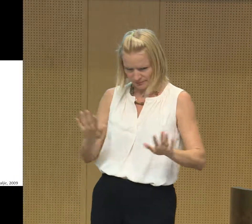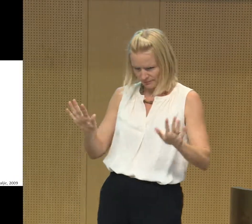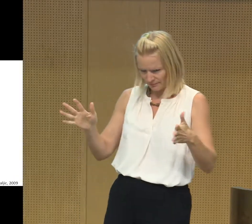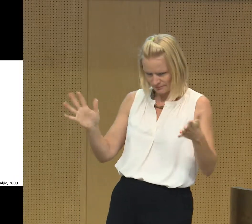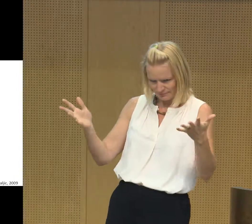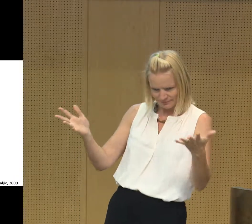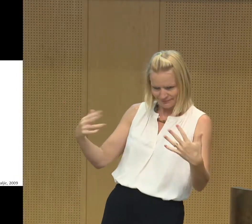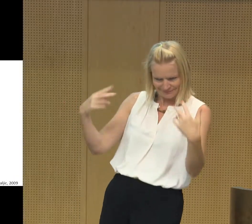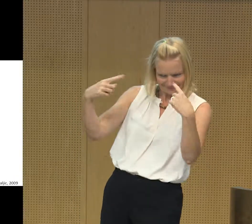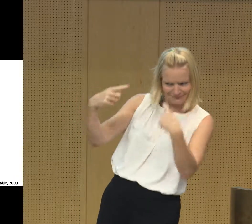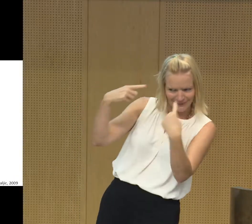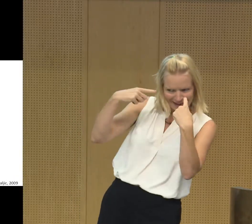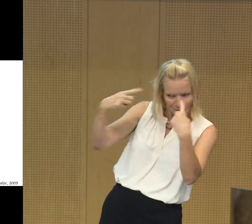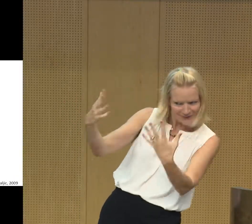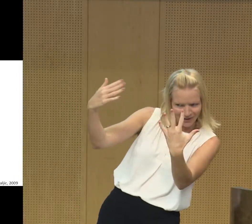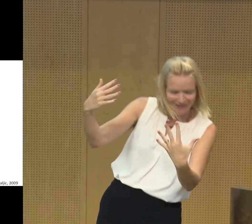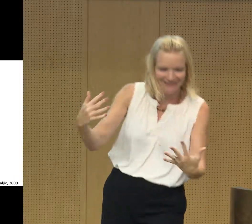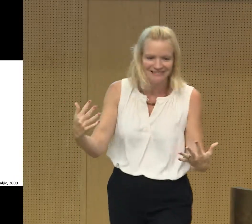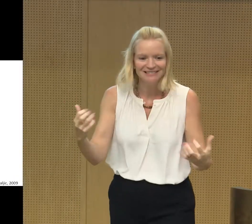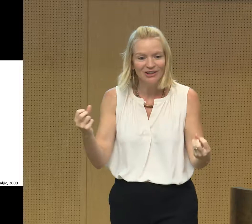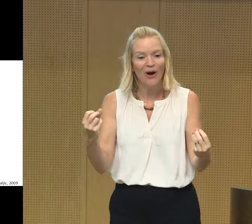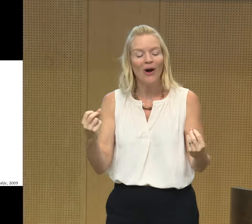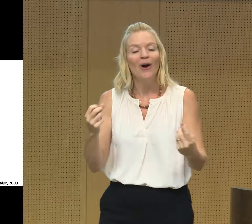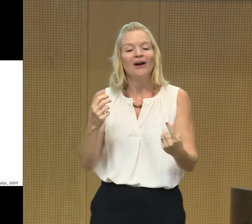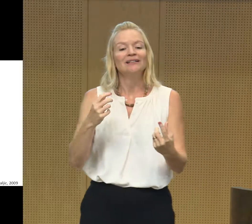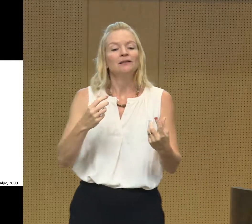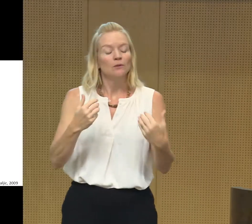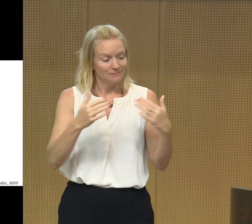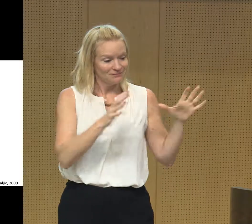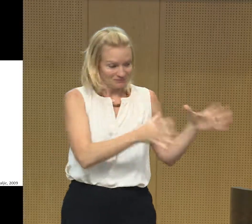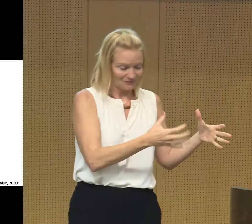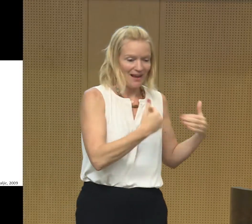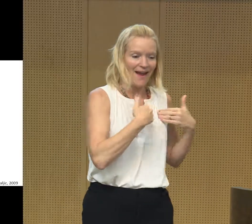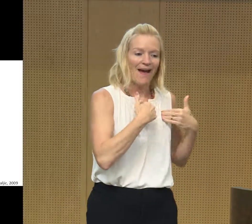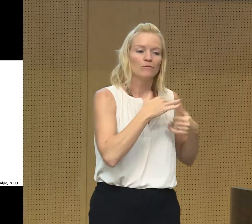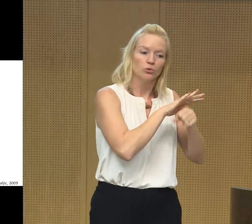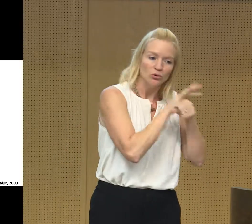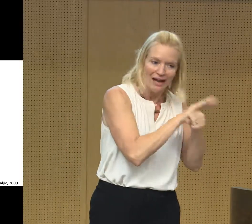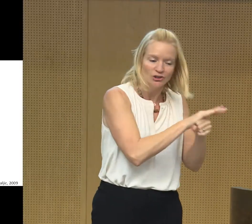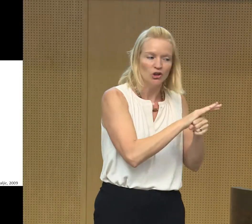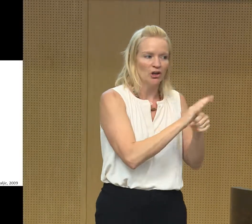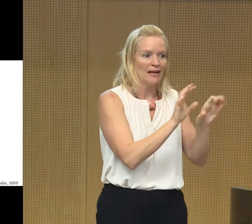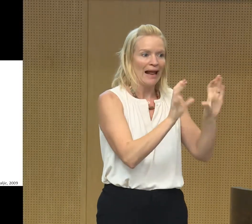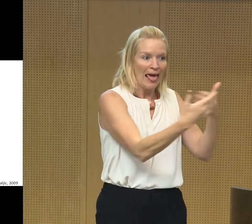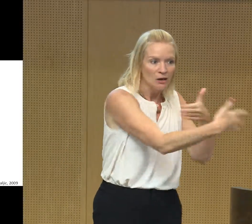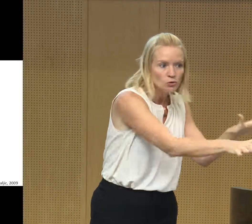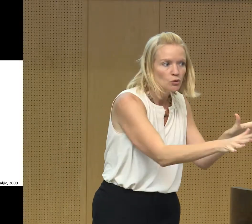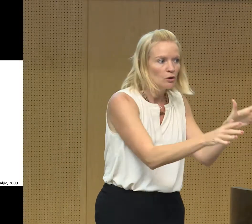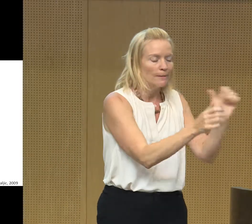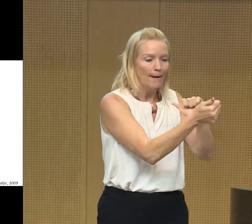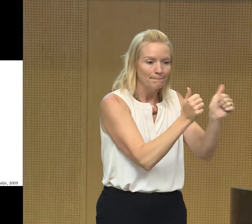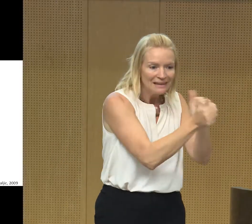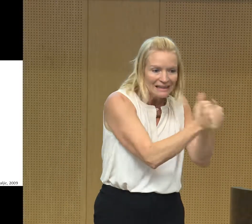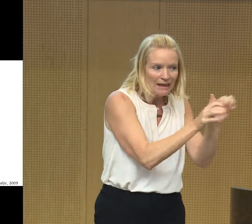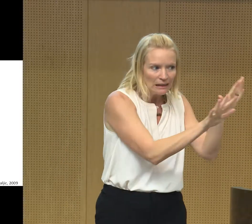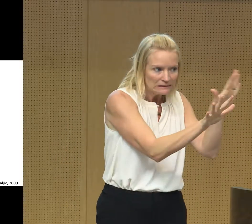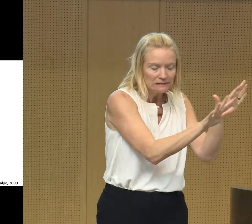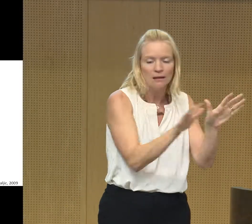They're also conscious of being tracked, so they're making sure that their eye gaze is appropriate. But